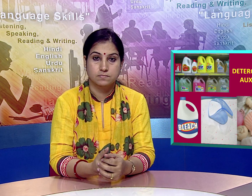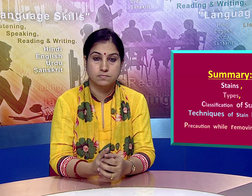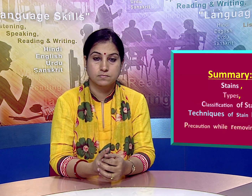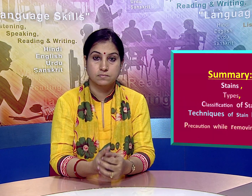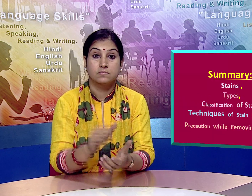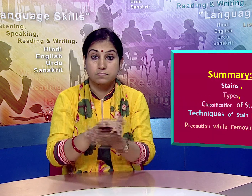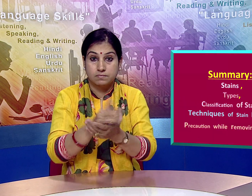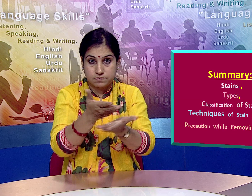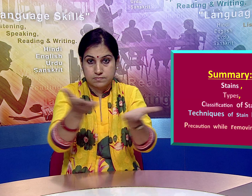Dear students,